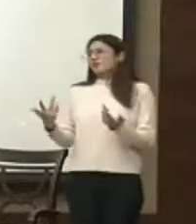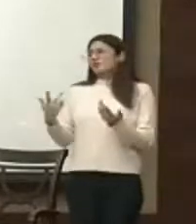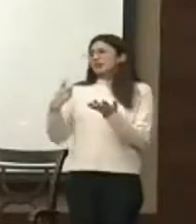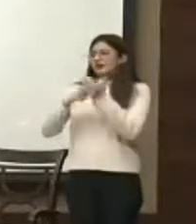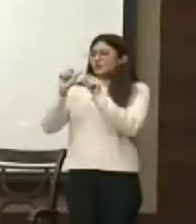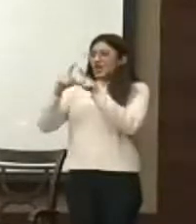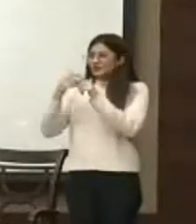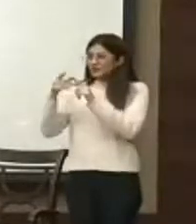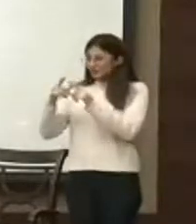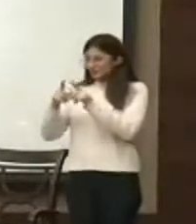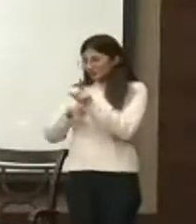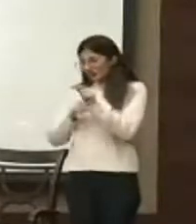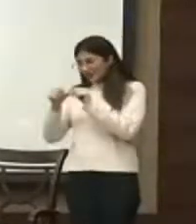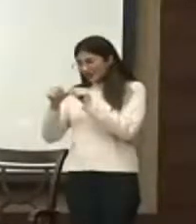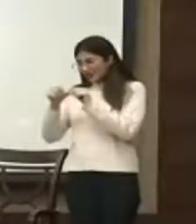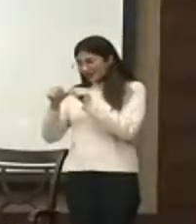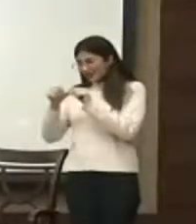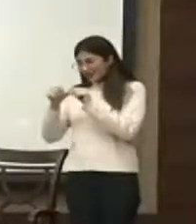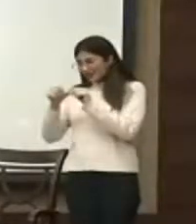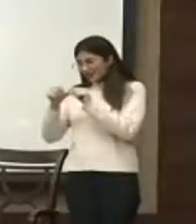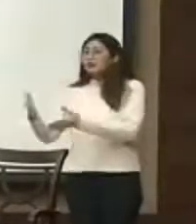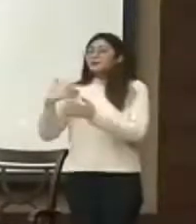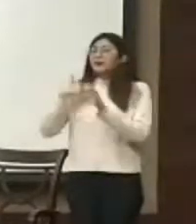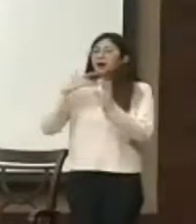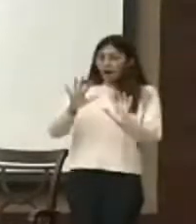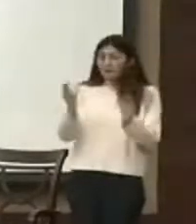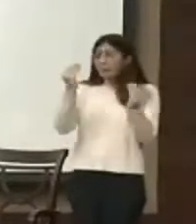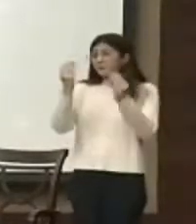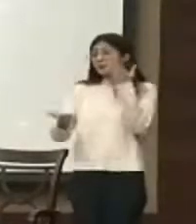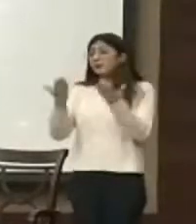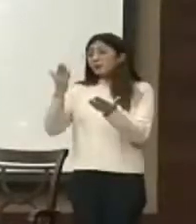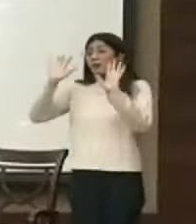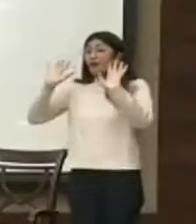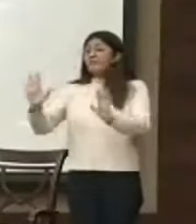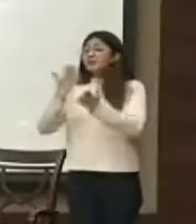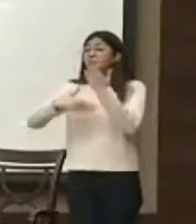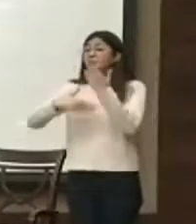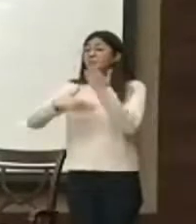Sabha, that we have a member of parliament who is from the differently able